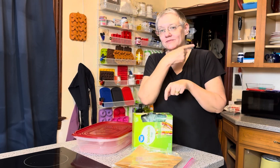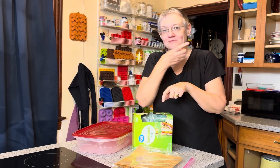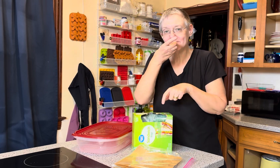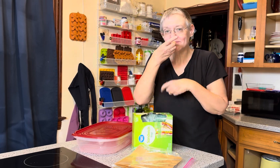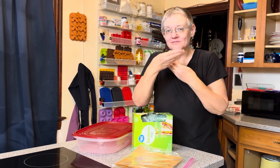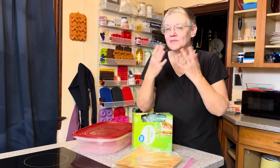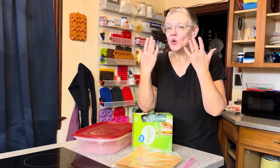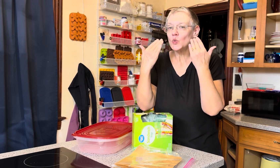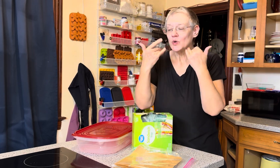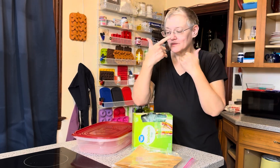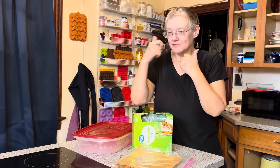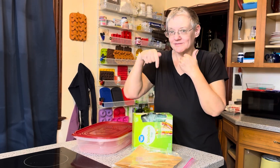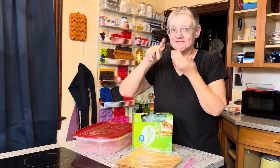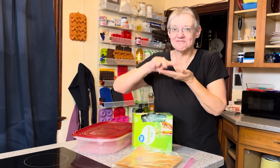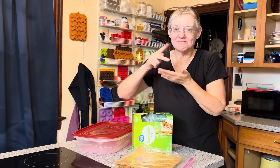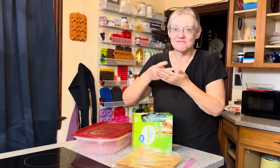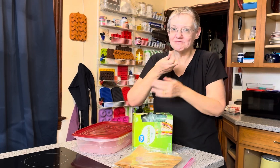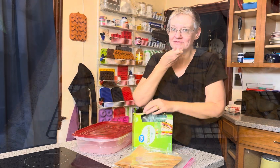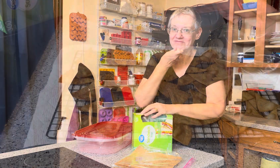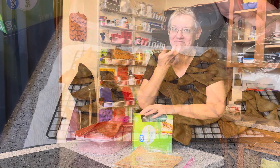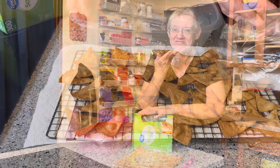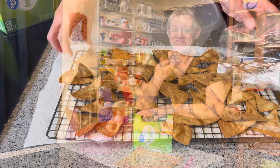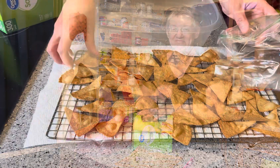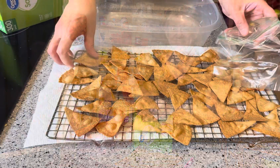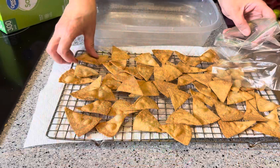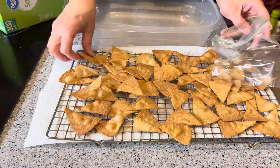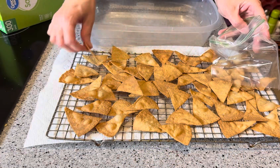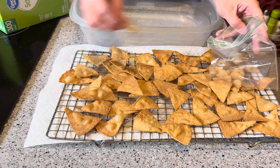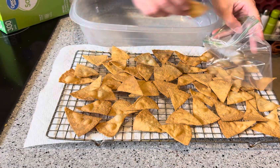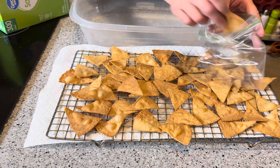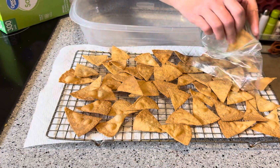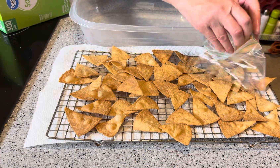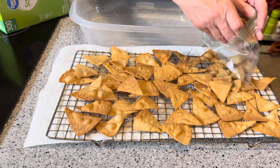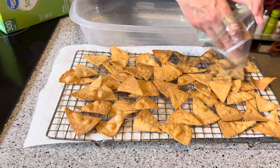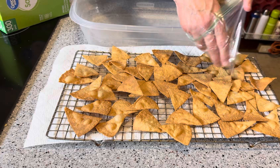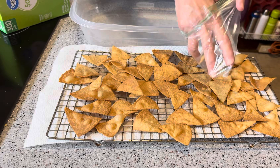I put the chips in the dining room where it's cooler because, like I said, the kitchen is warm.